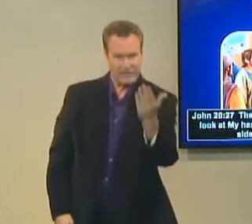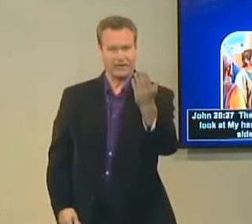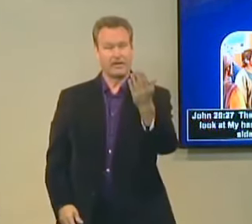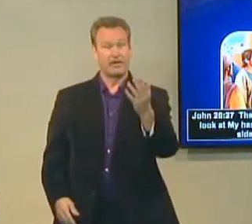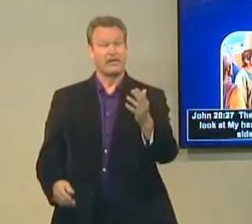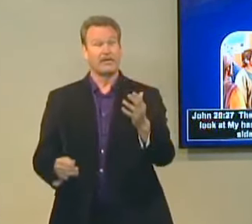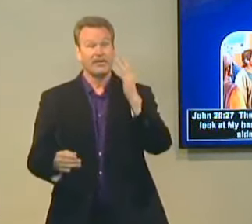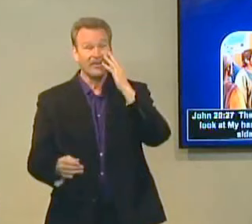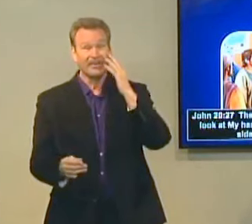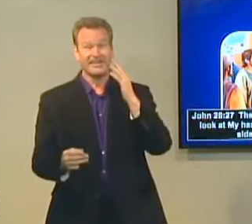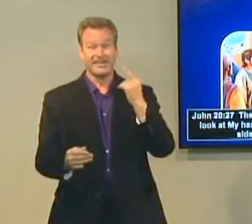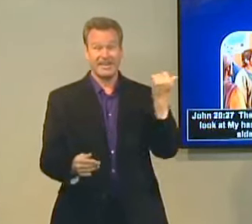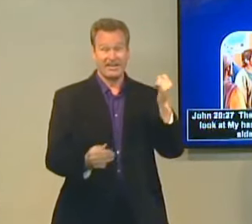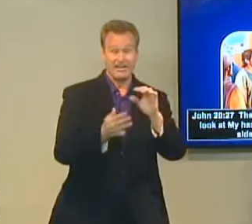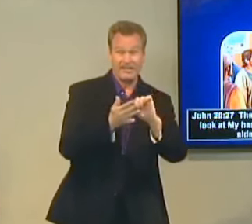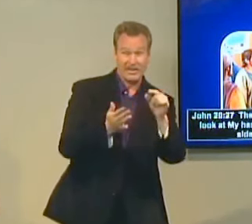Thomas sees Jesus Christ then.